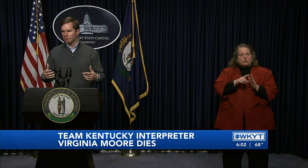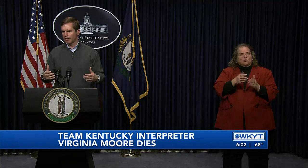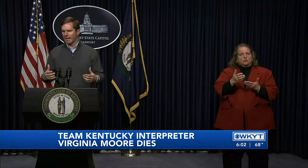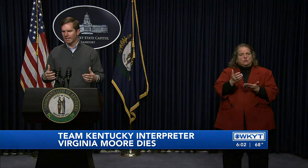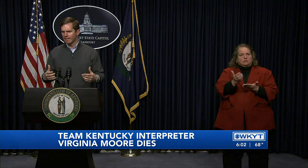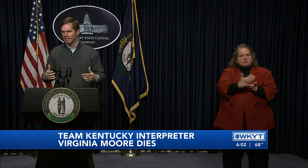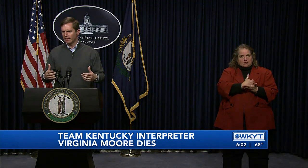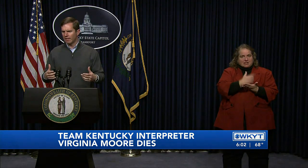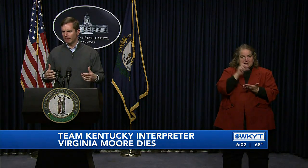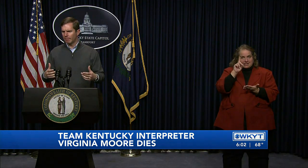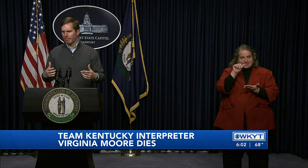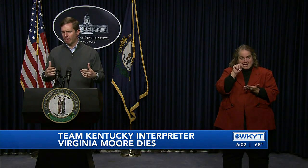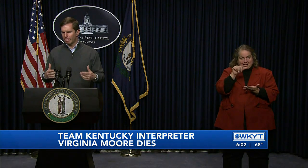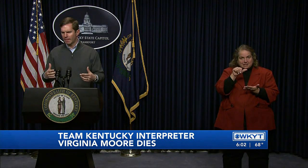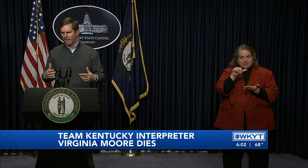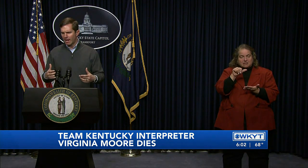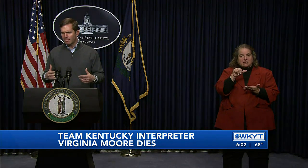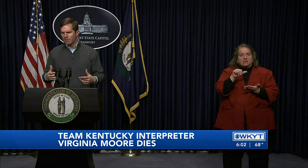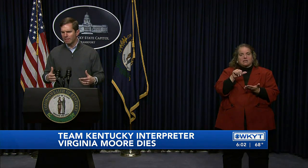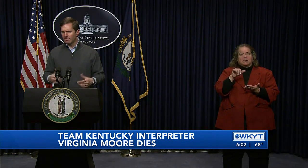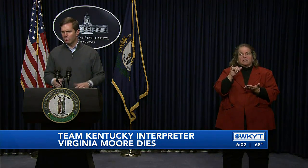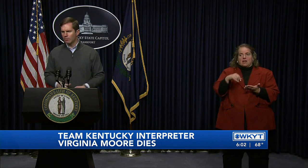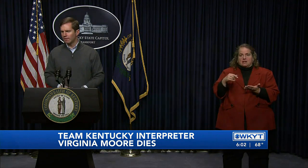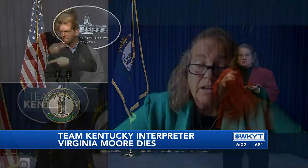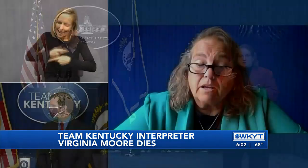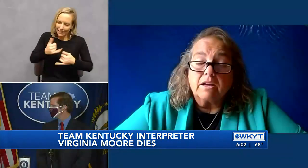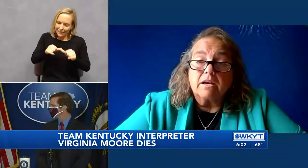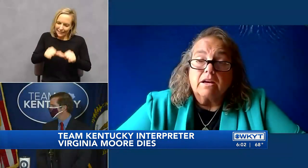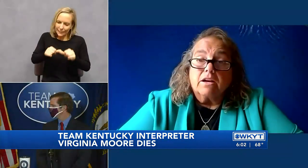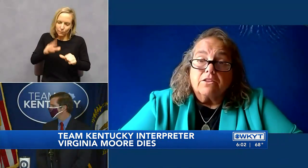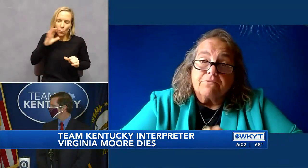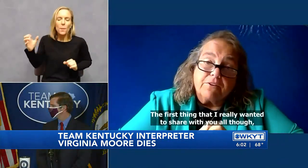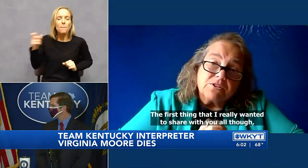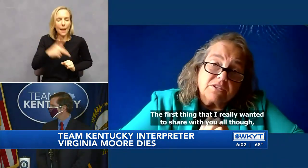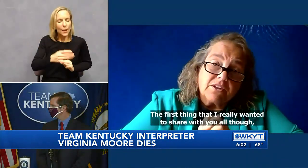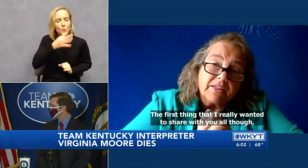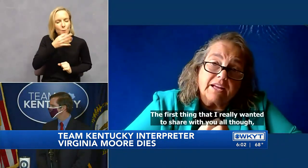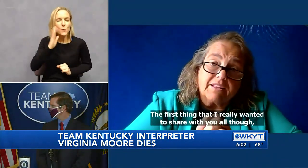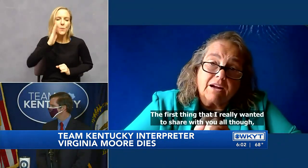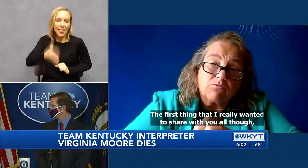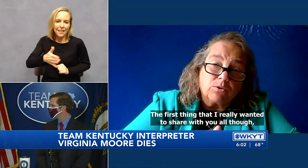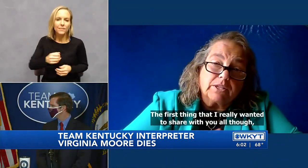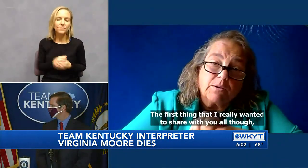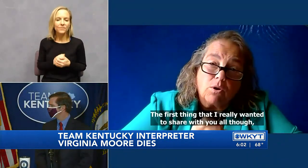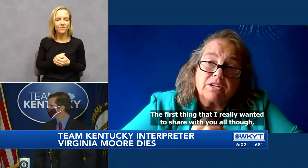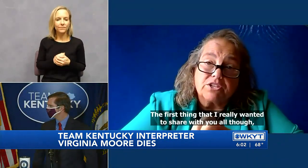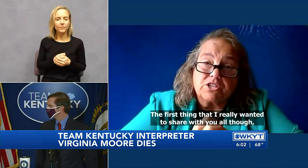stage 1 uterine cancer. She also served as the executive director of the Kentucky Commission on the Deaf and Hard of Hearing.